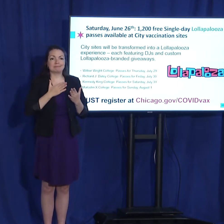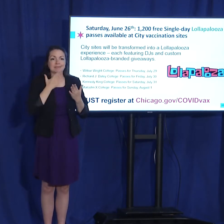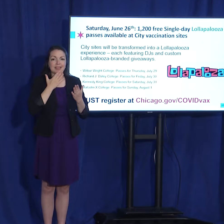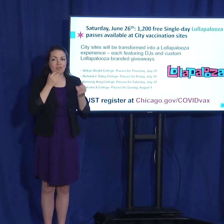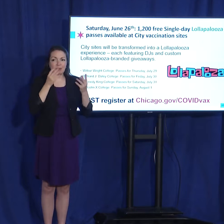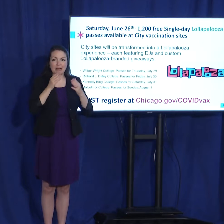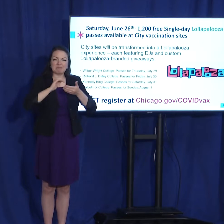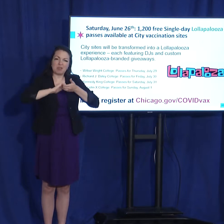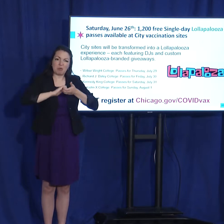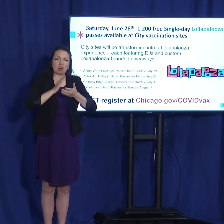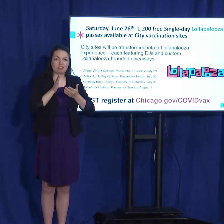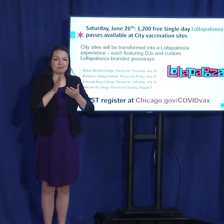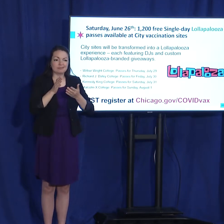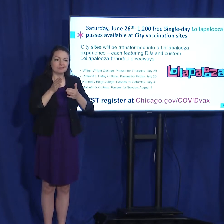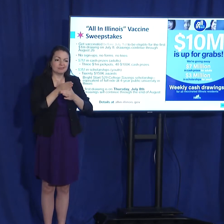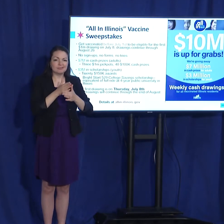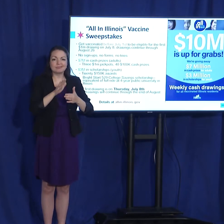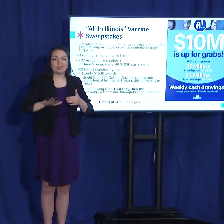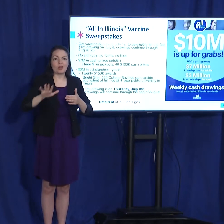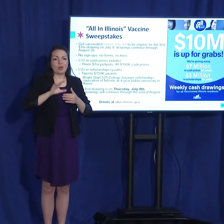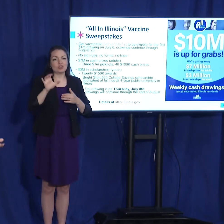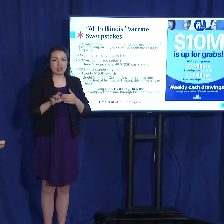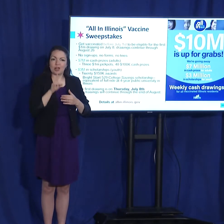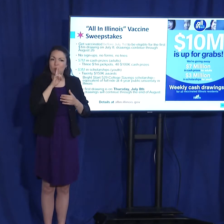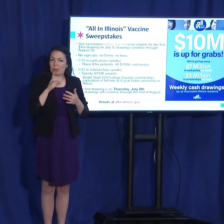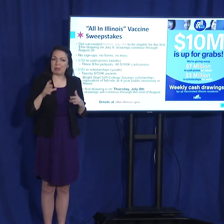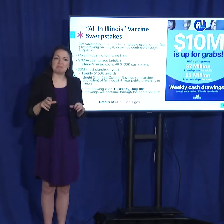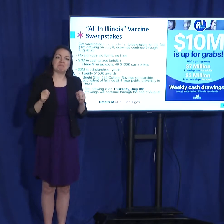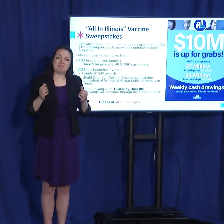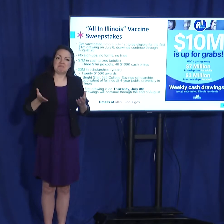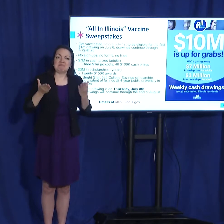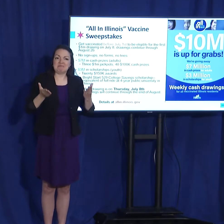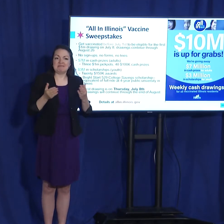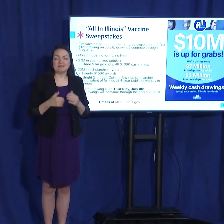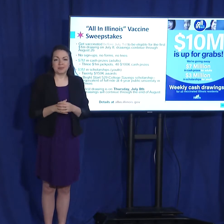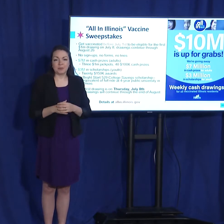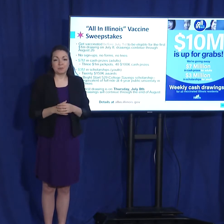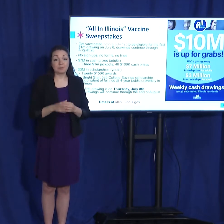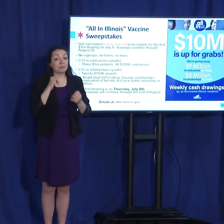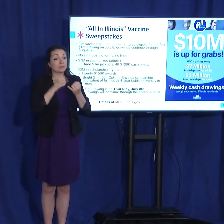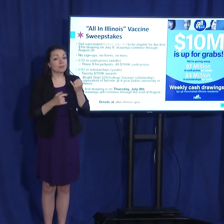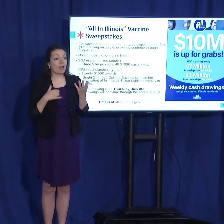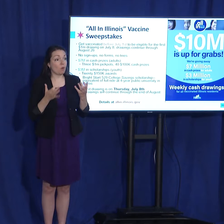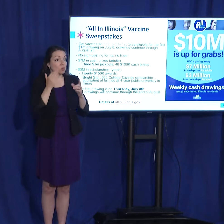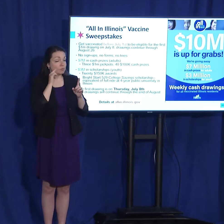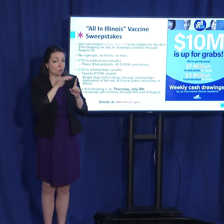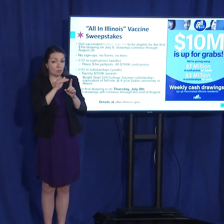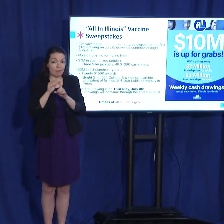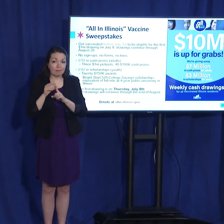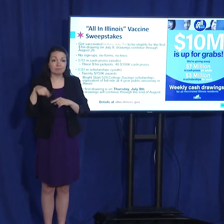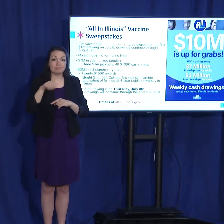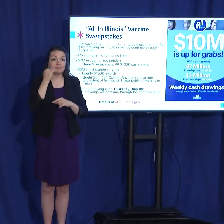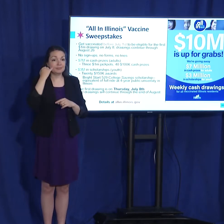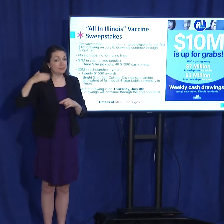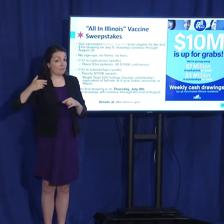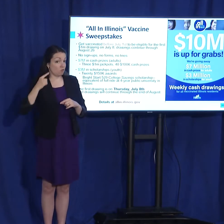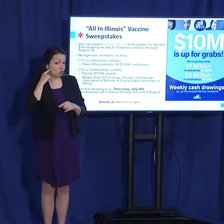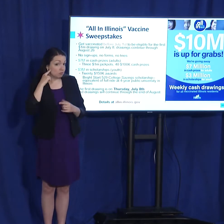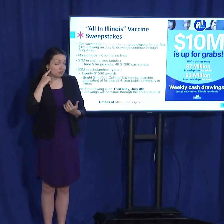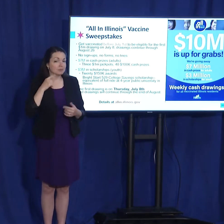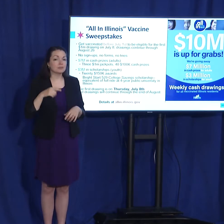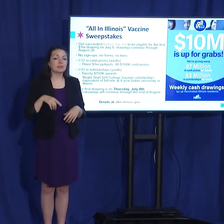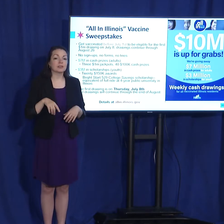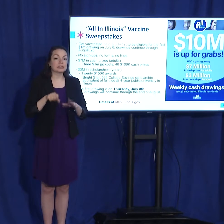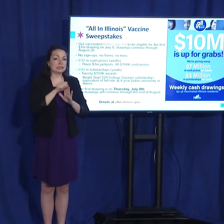across Chicago have been stepping up. And I finally just want to remind people that if you have not heard, there is